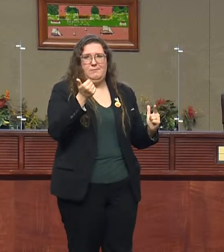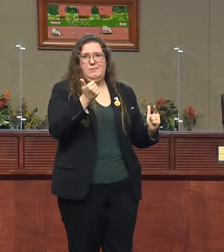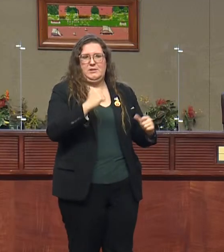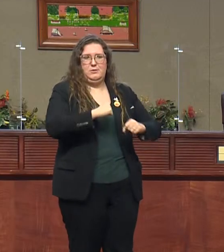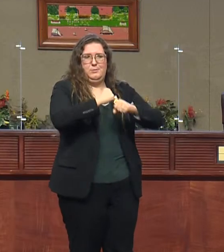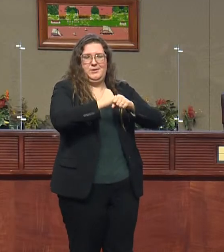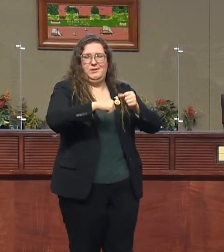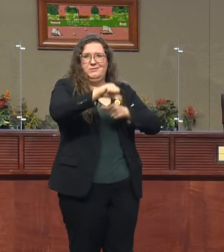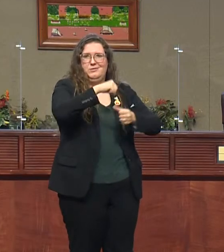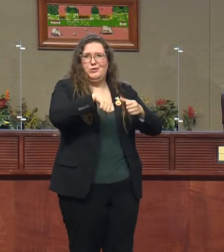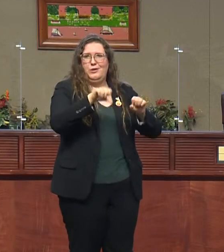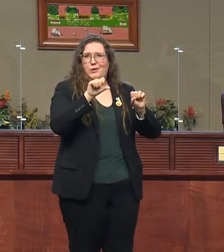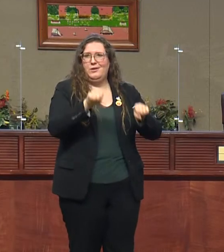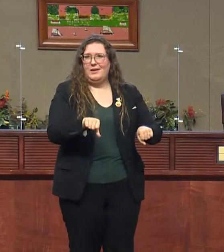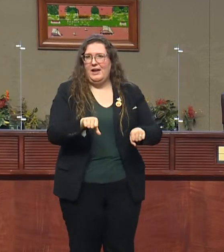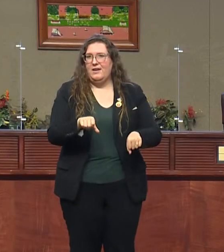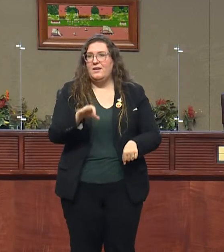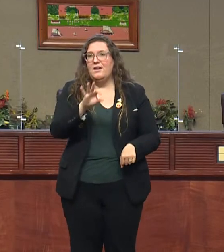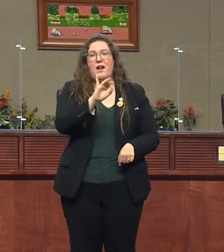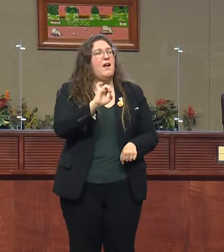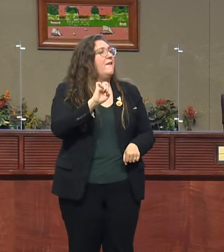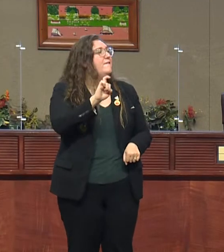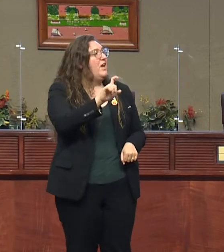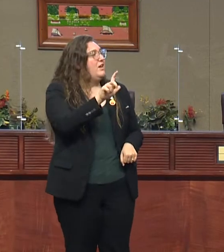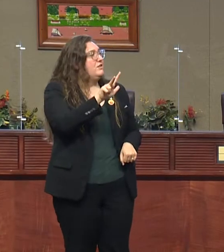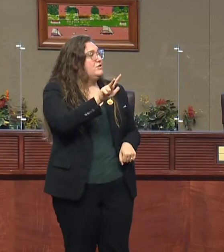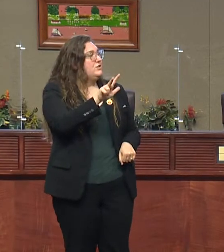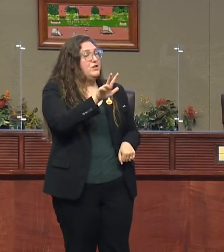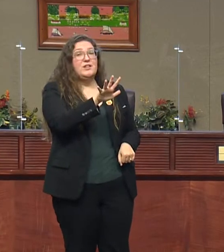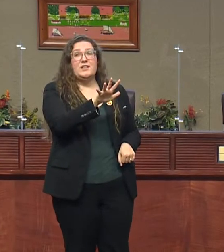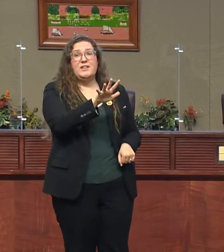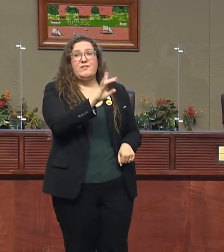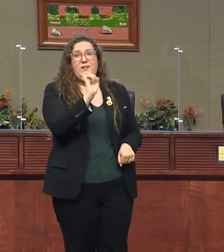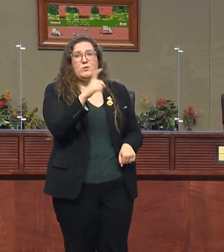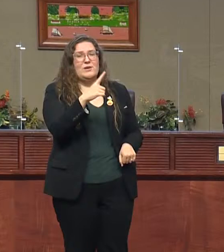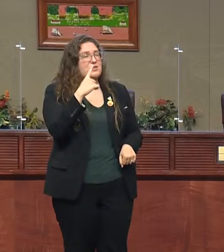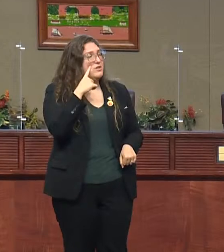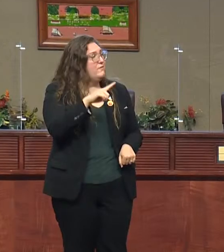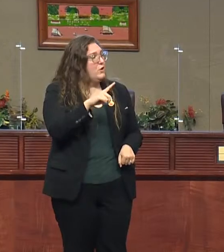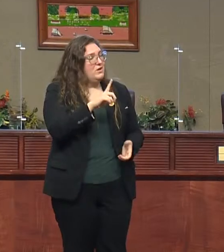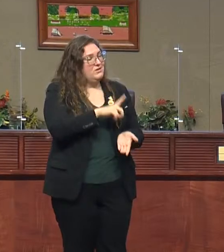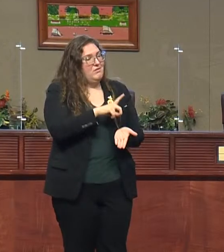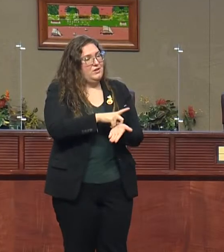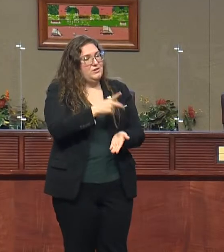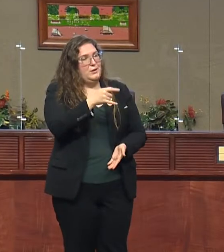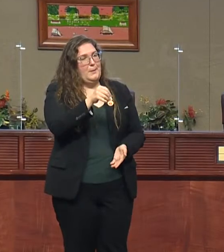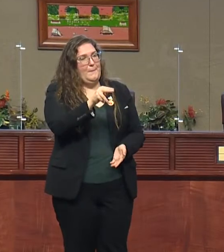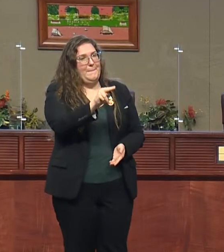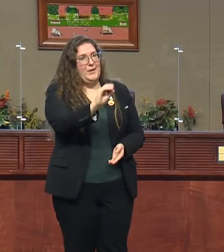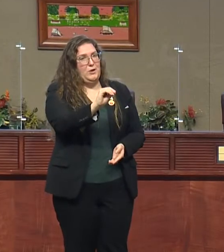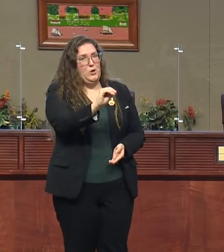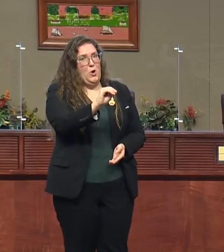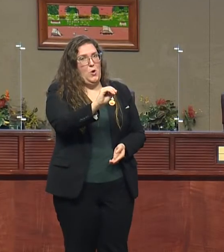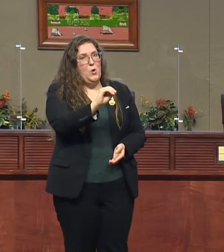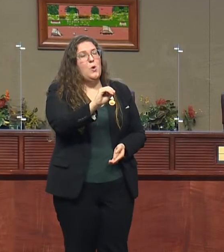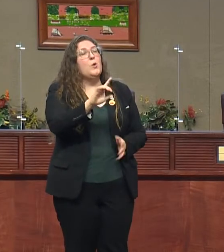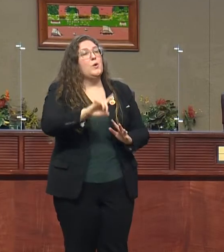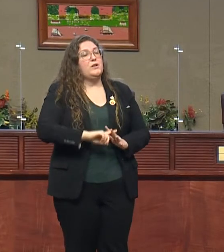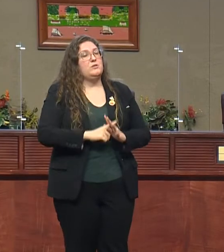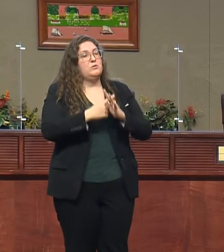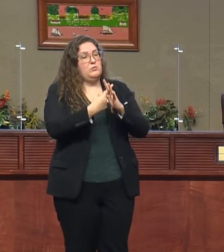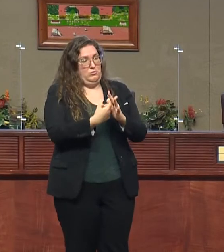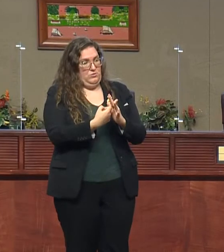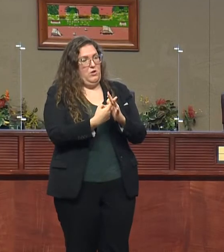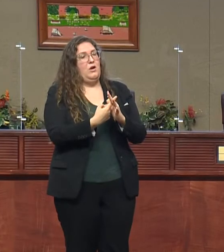Lara Greenberg, Fox 35. This question is also for Dr. Pino. When we opened it at the convention center to